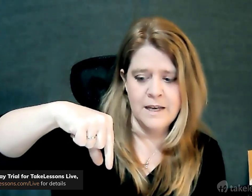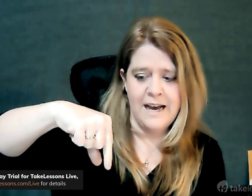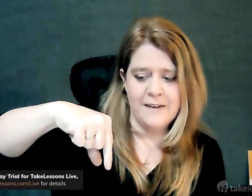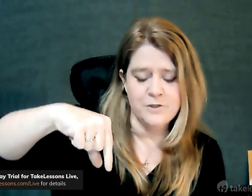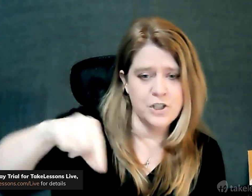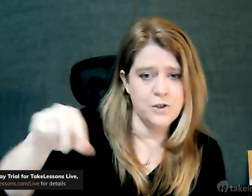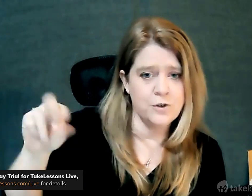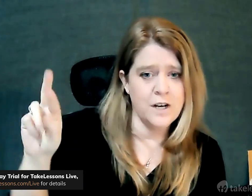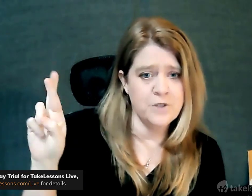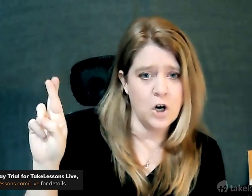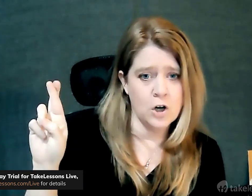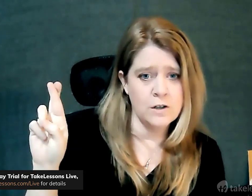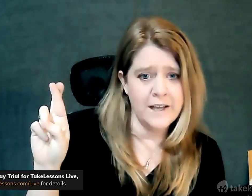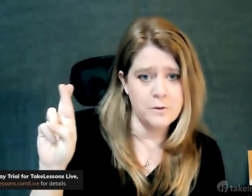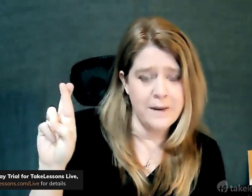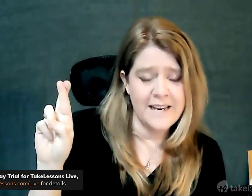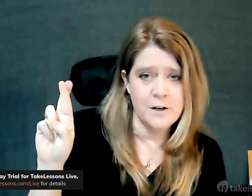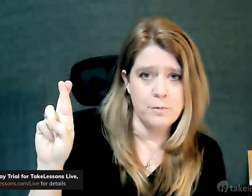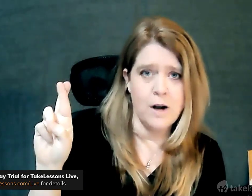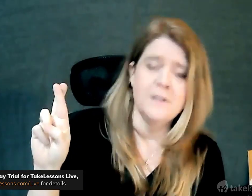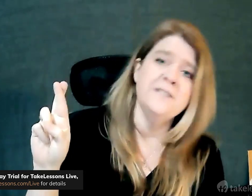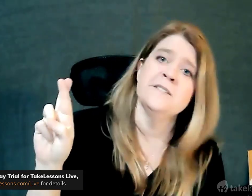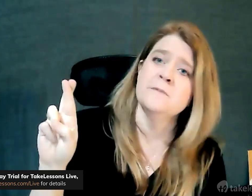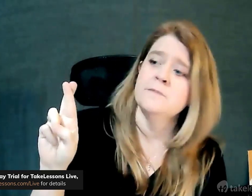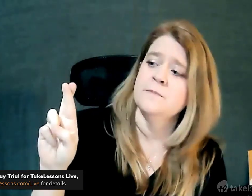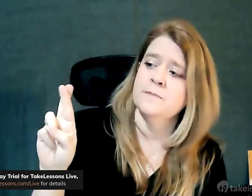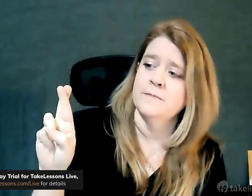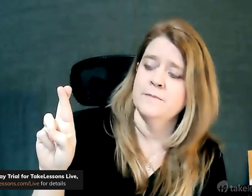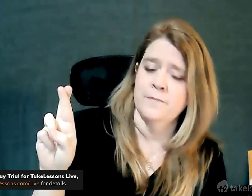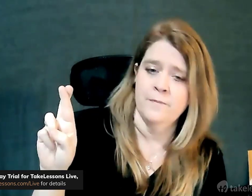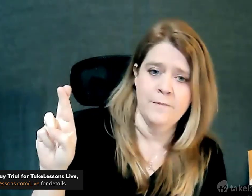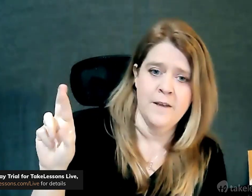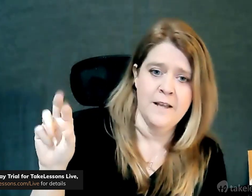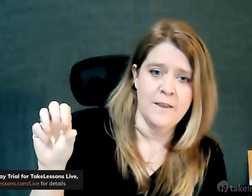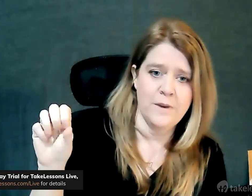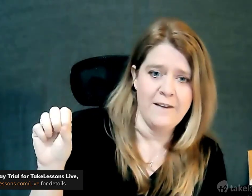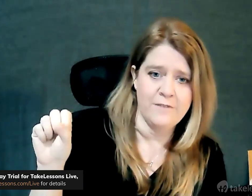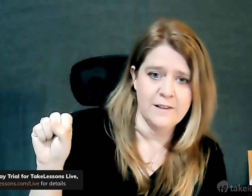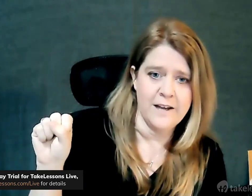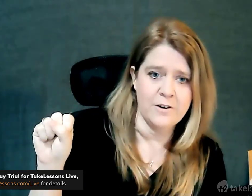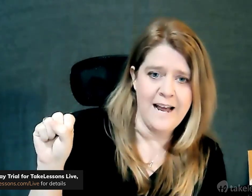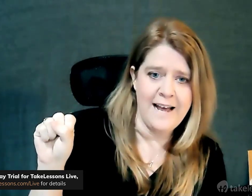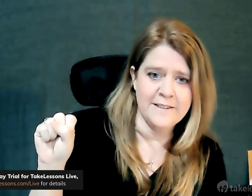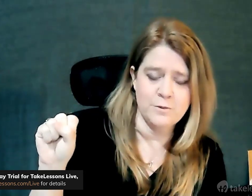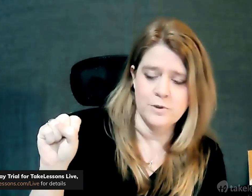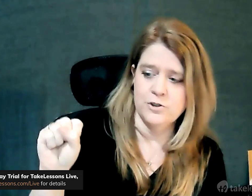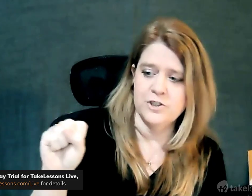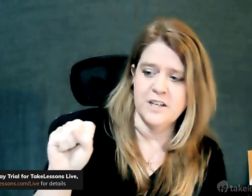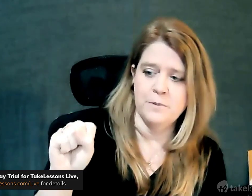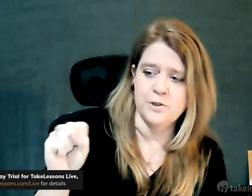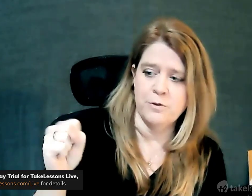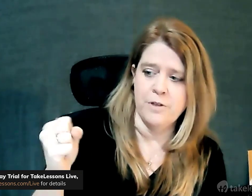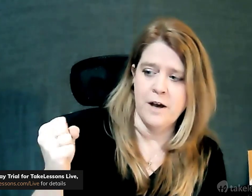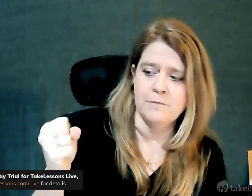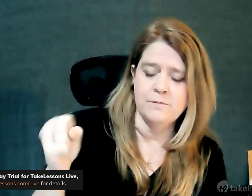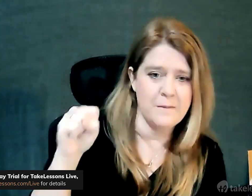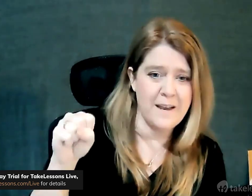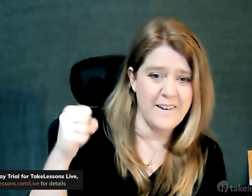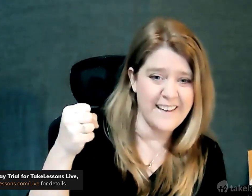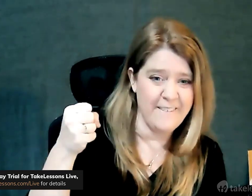After Q comes R, like you're making a promise. Then we have the letter S, where you're just gonna put your thumb, like make like a